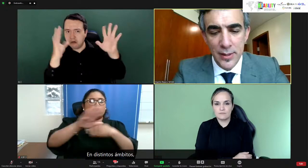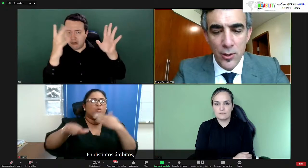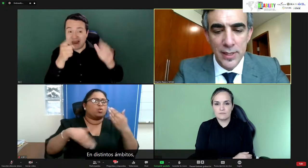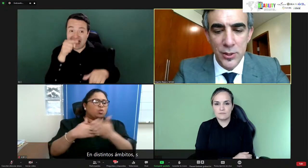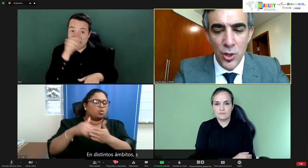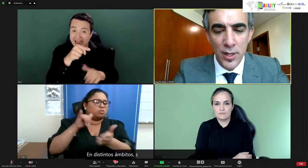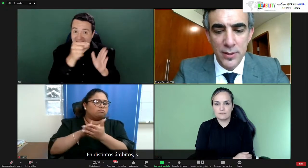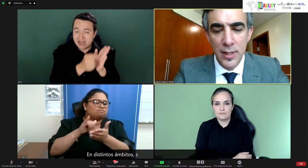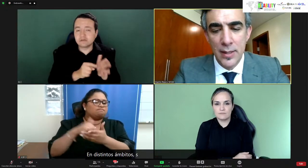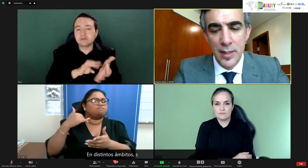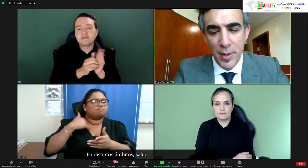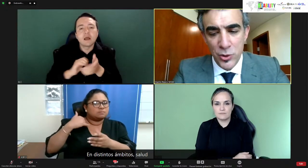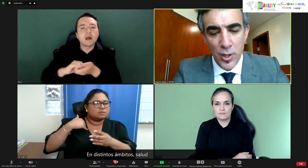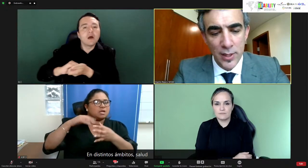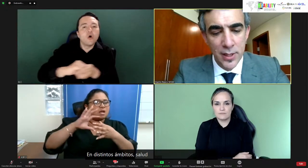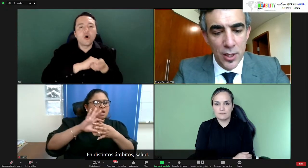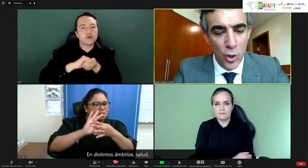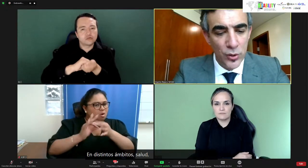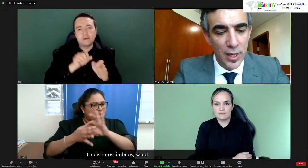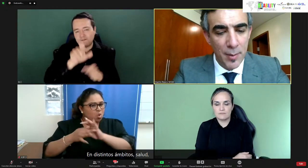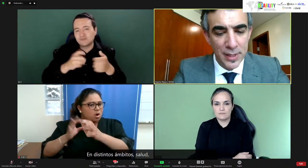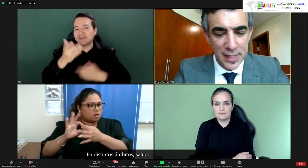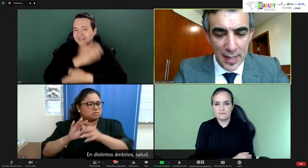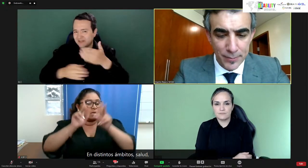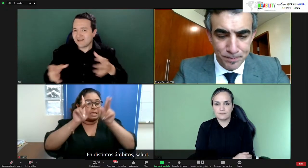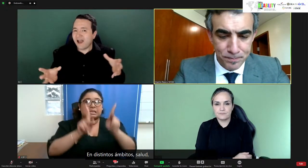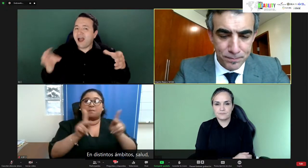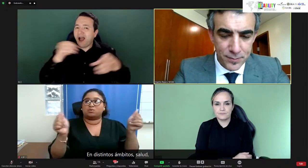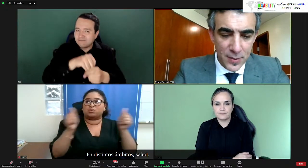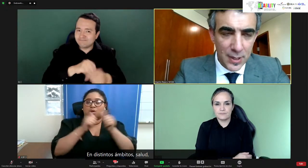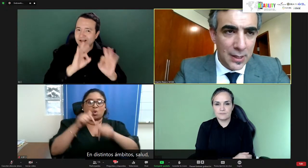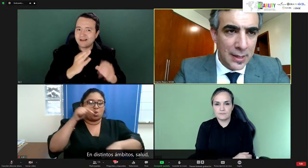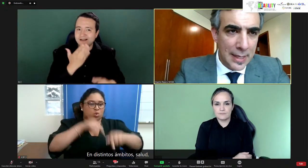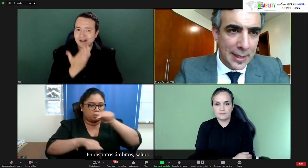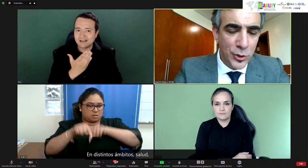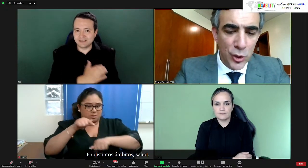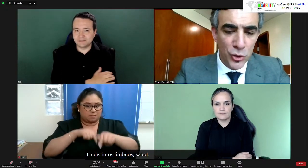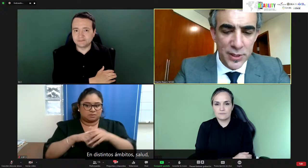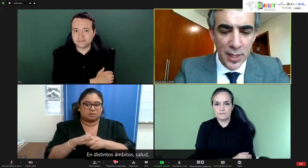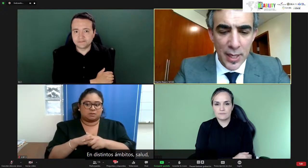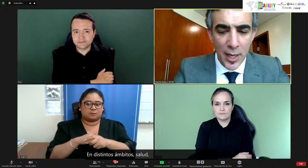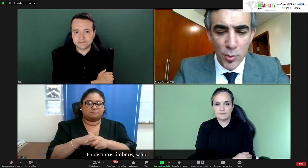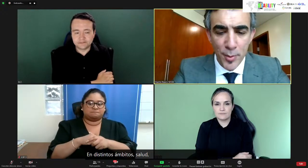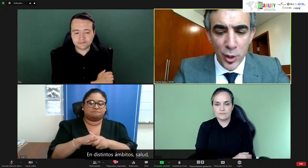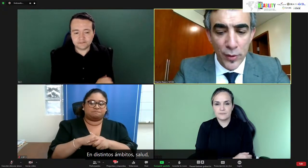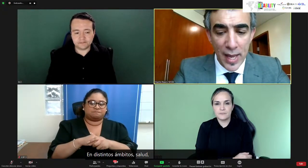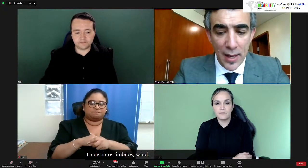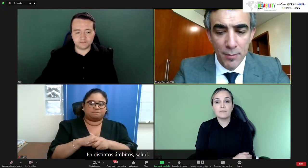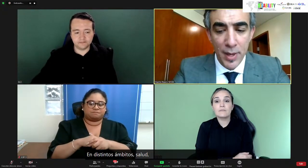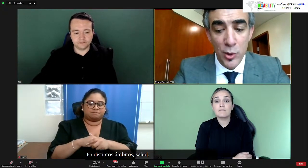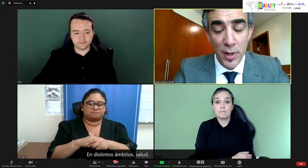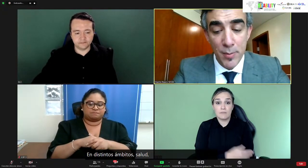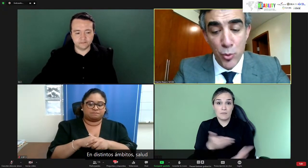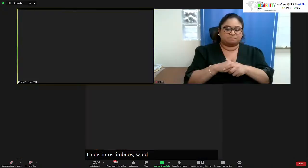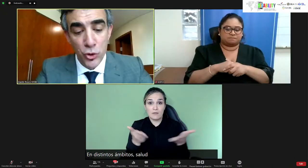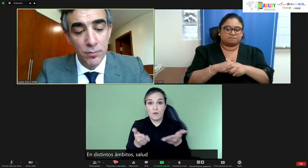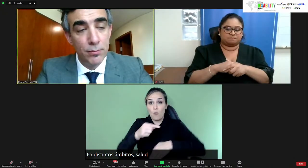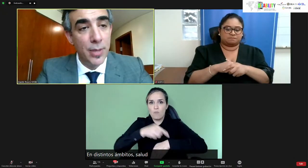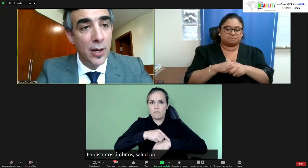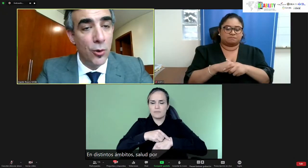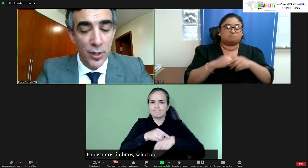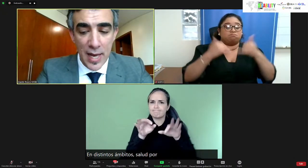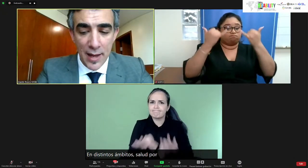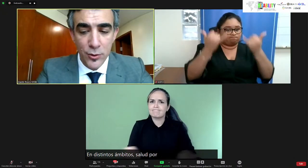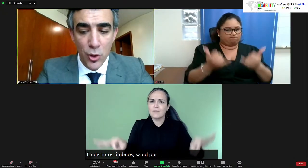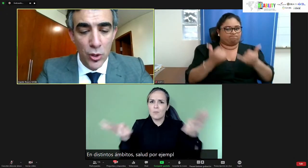and this all has the implication of the organizations of persons with disabilities so right now we're at an